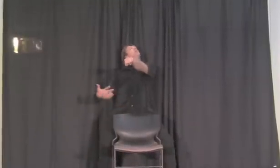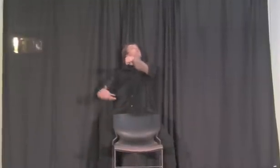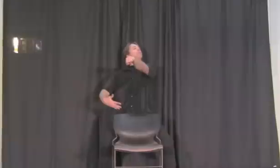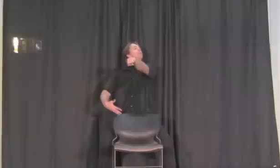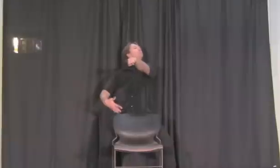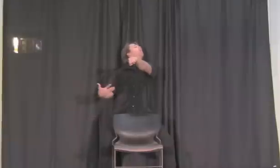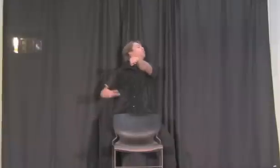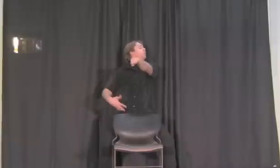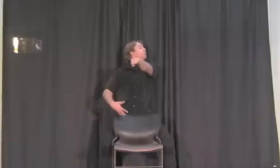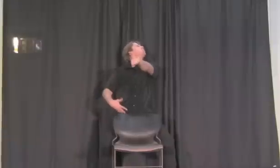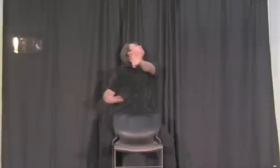So.